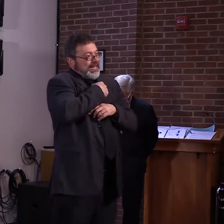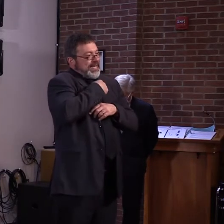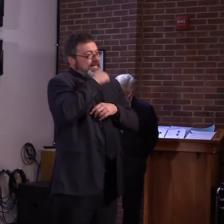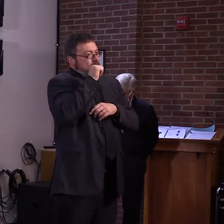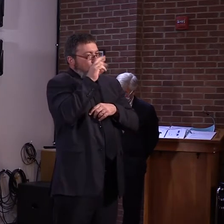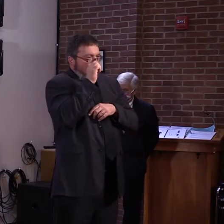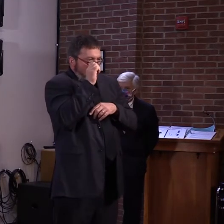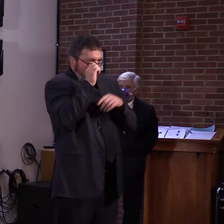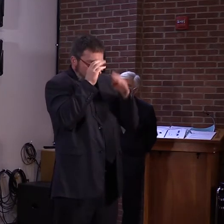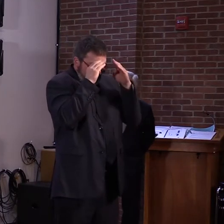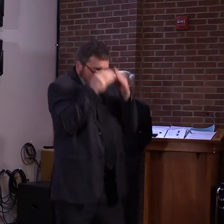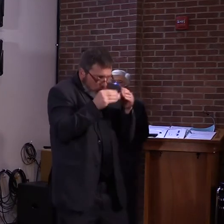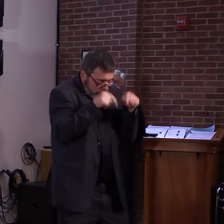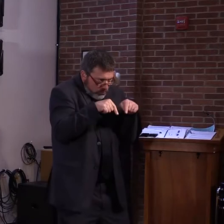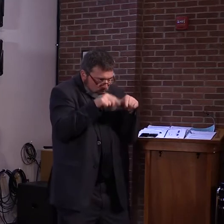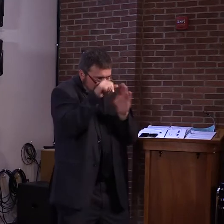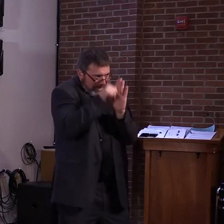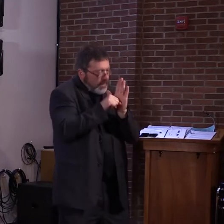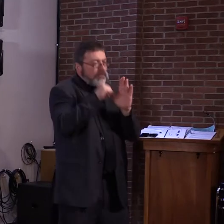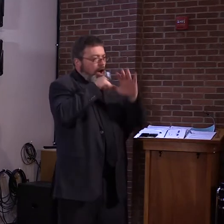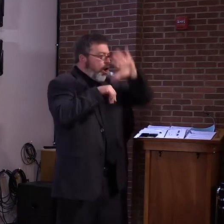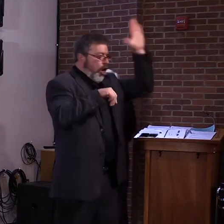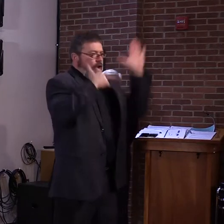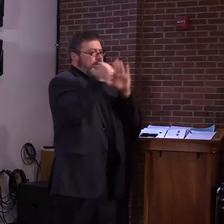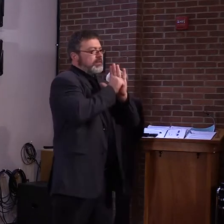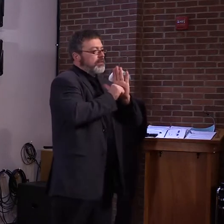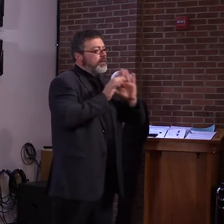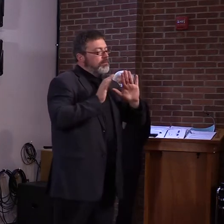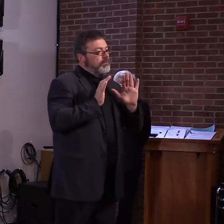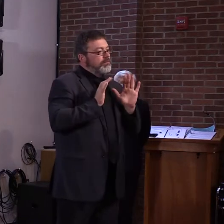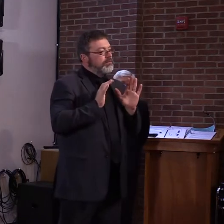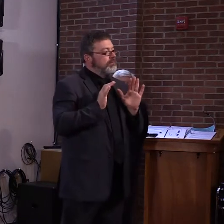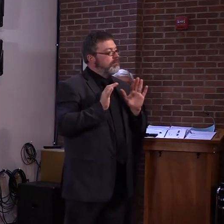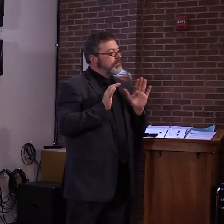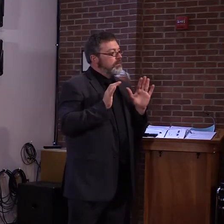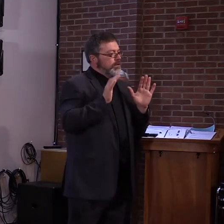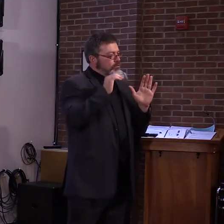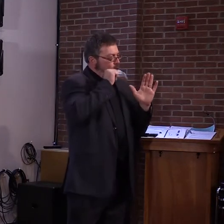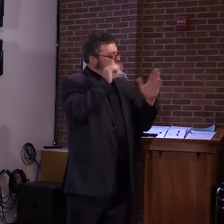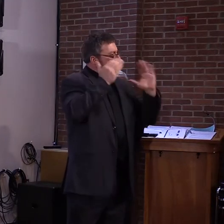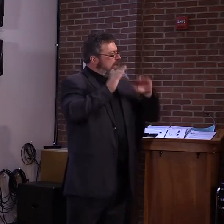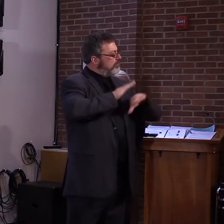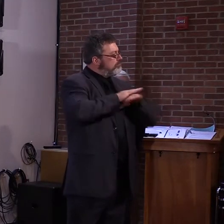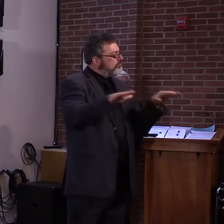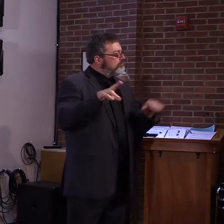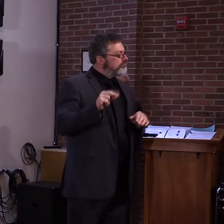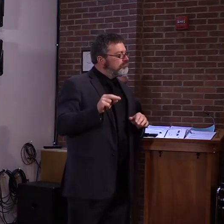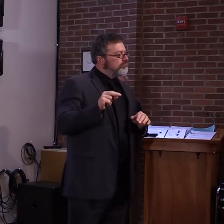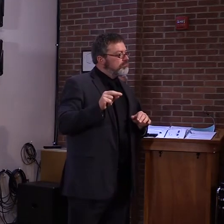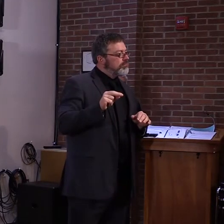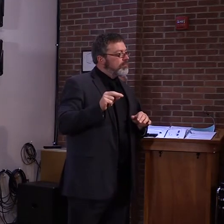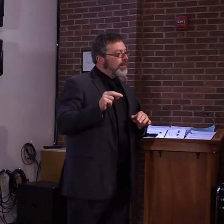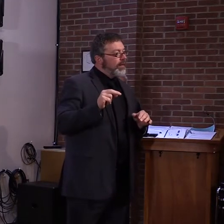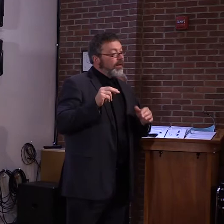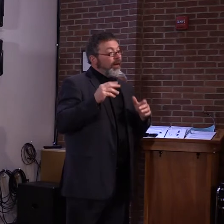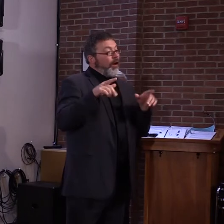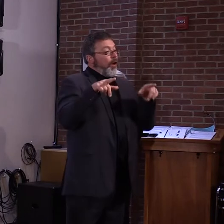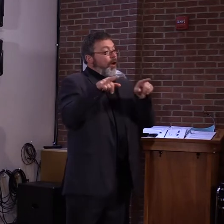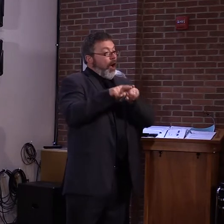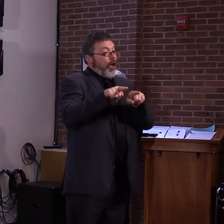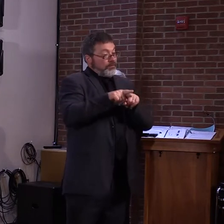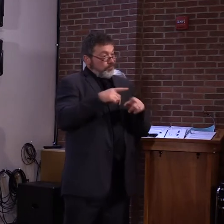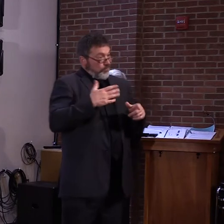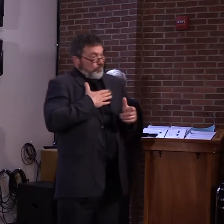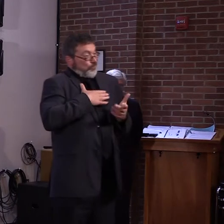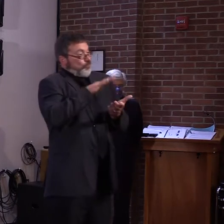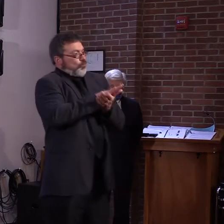schools. So I think, we definitely have to check in, to your point about reaching out to people.